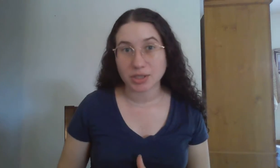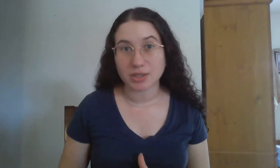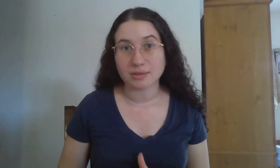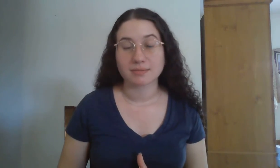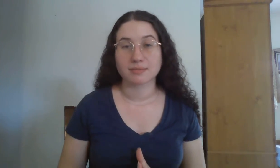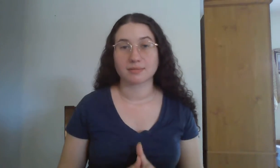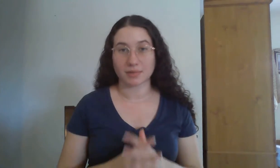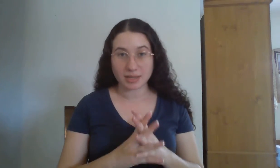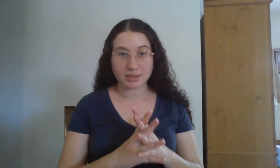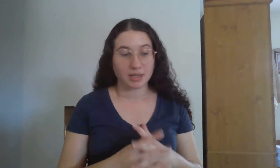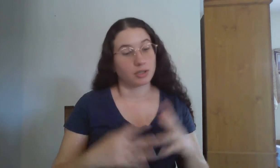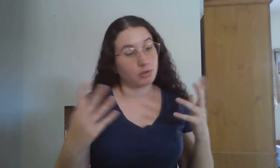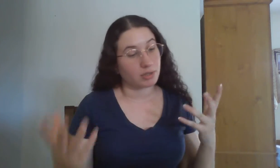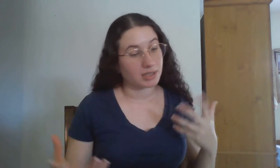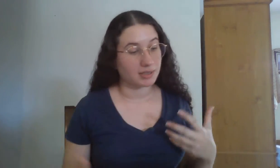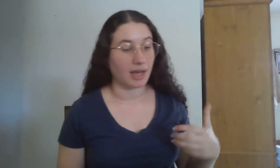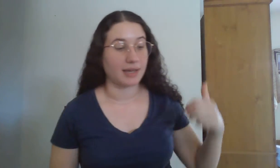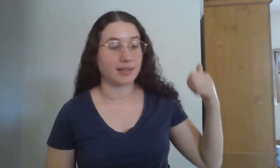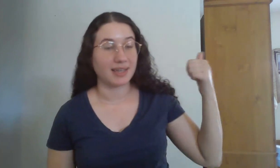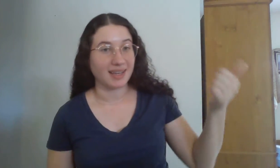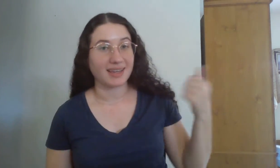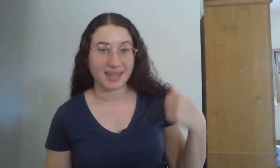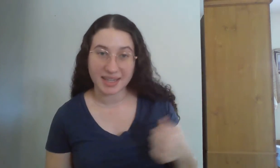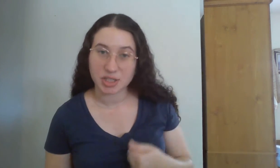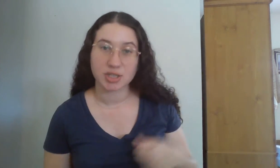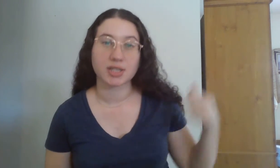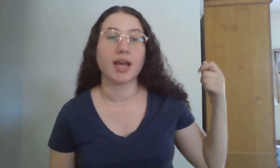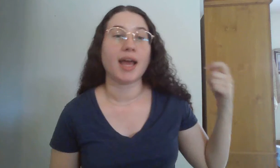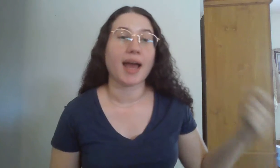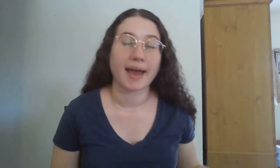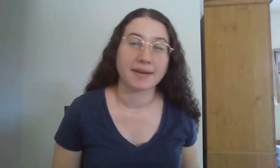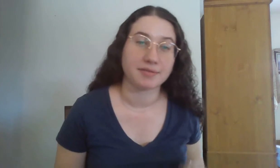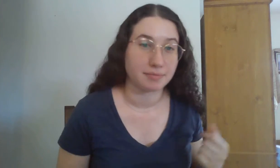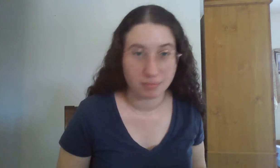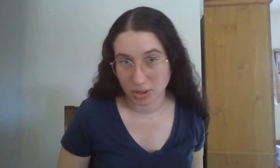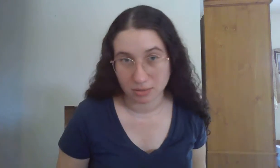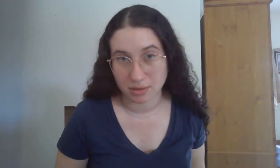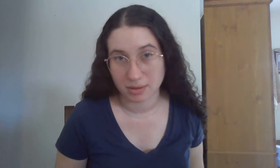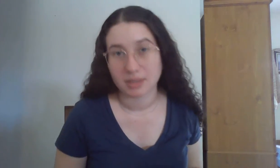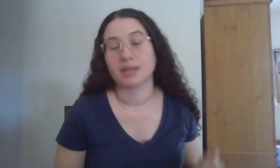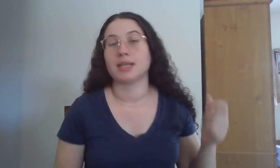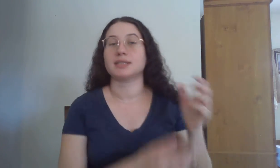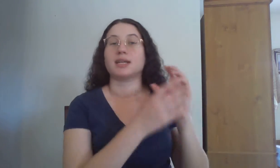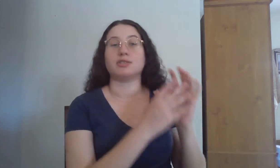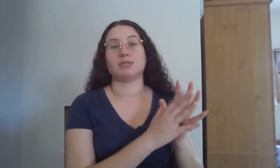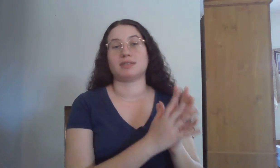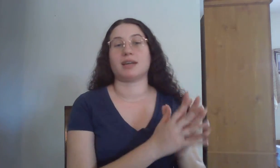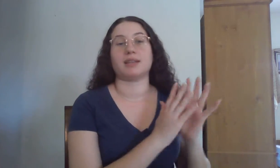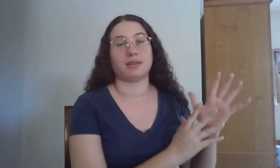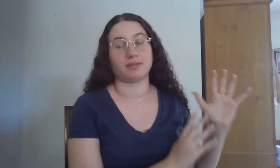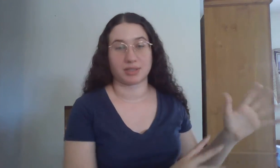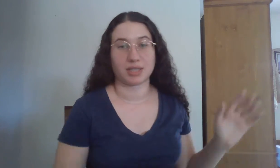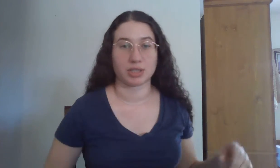kitchen, right? You can sign it kitchen have milk. That's how you would sign that there is kitchen